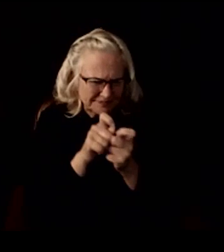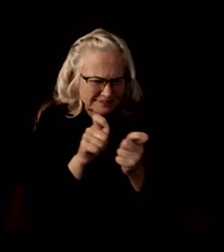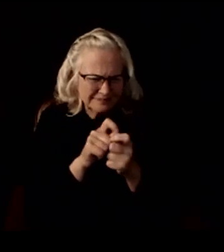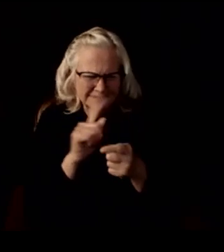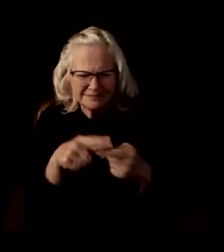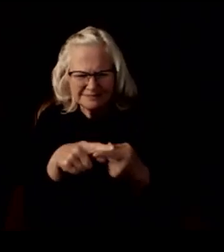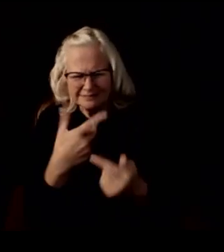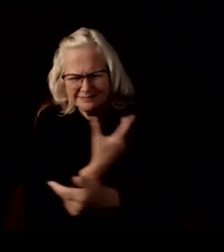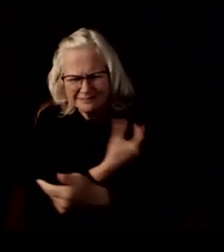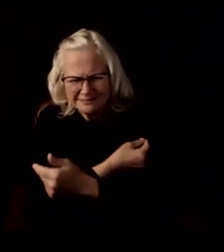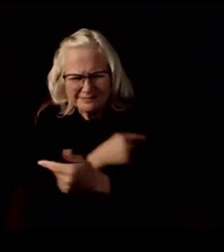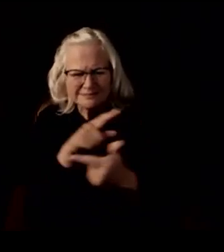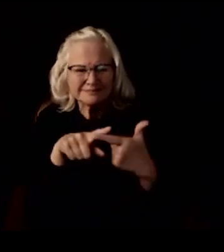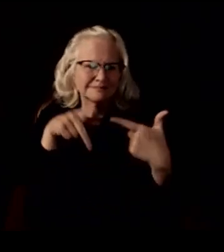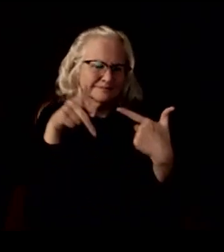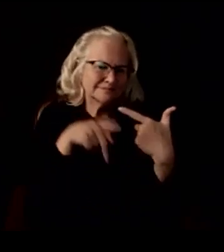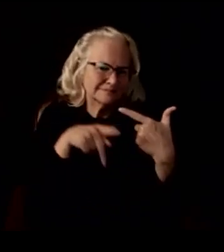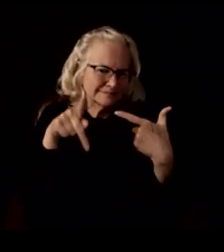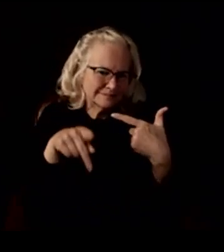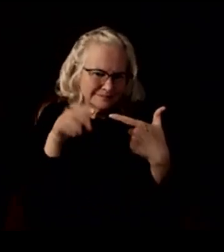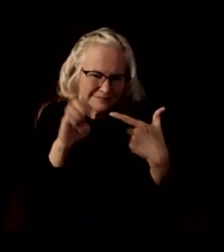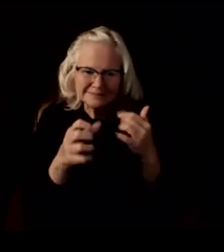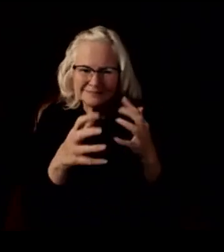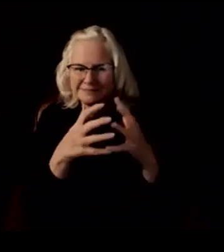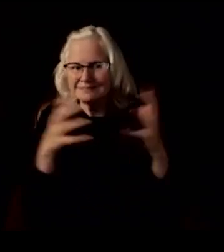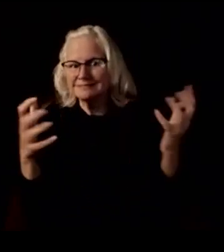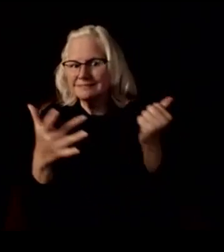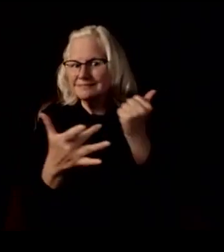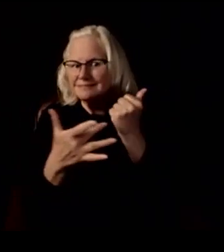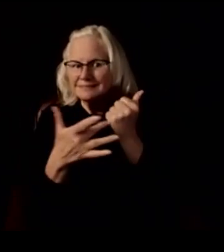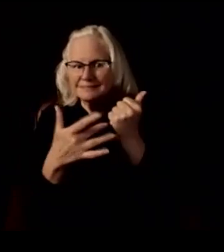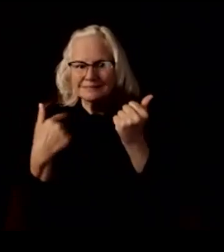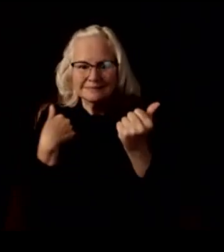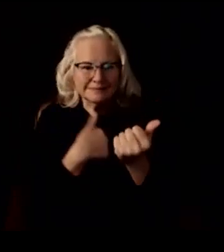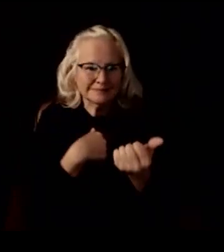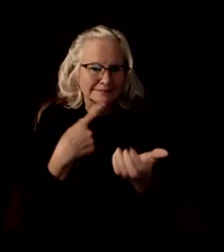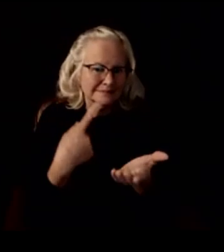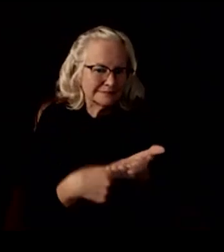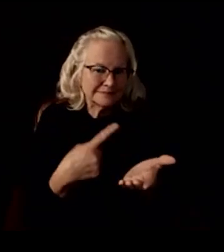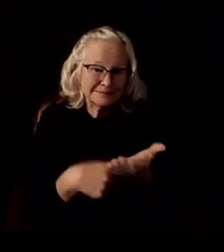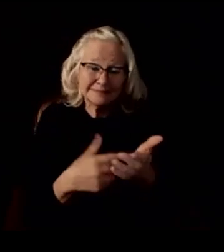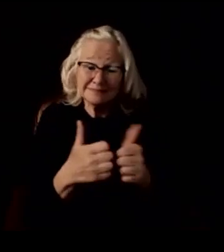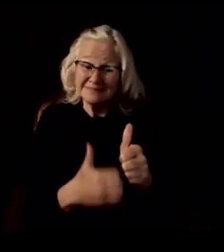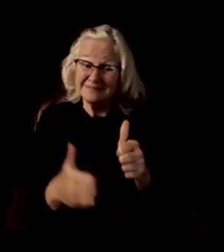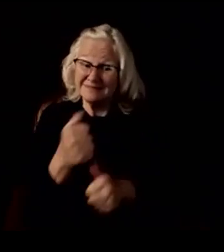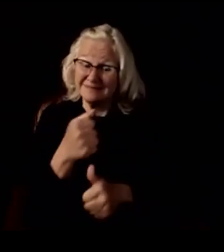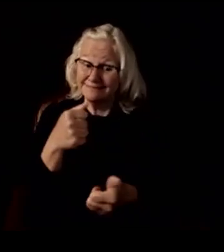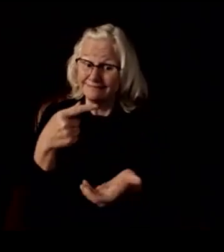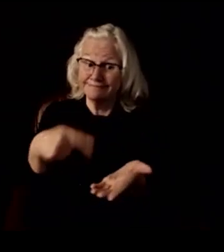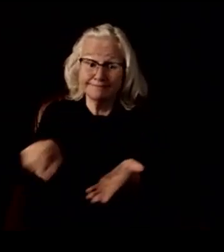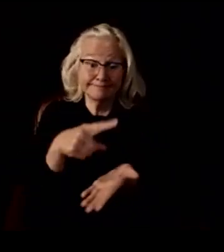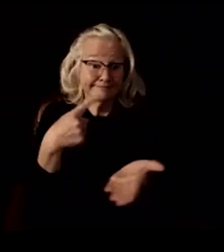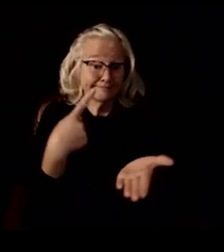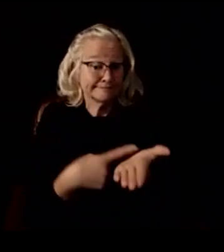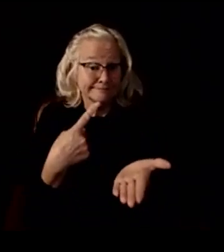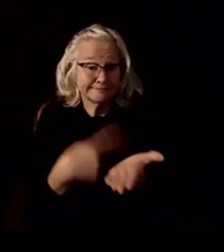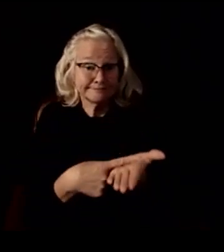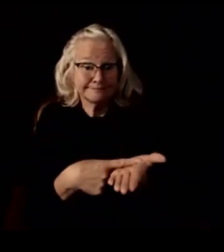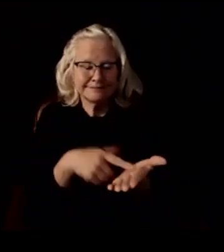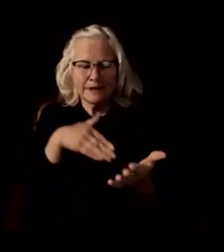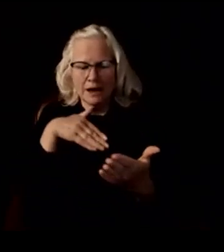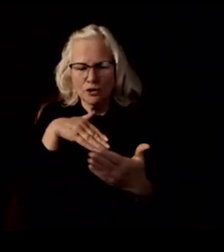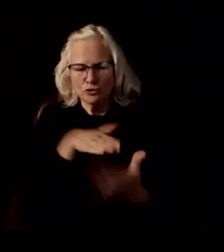of technical stuff. But I think the most important thing we talked about was addressing, concerns about